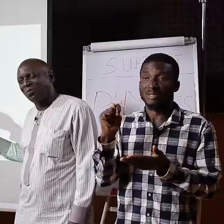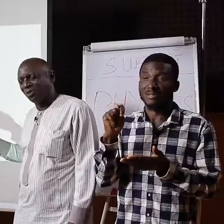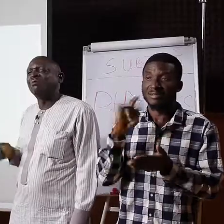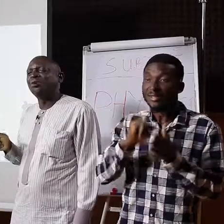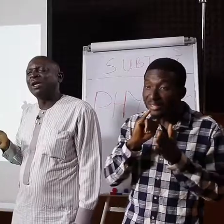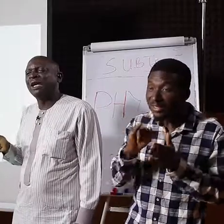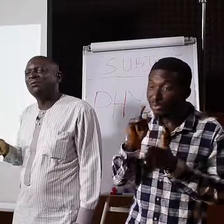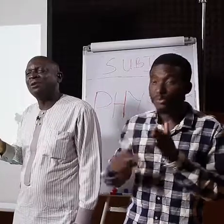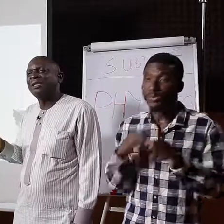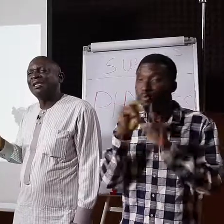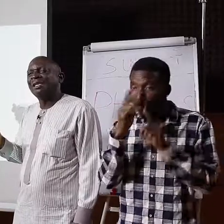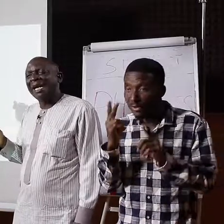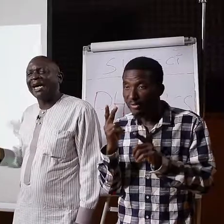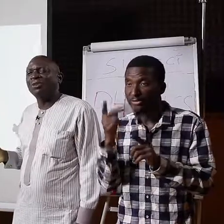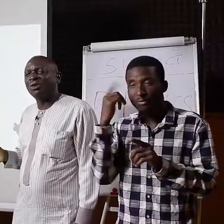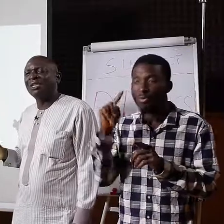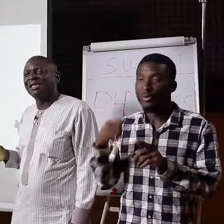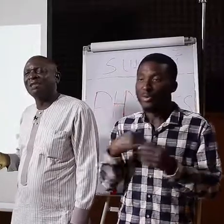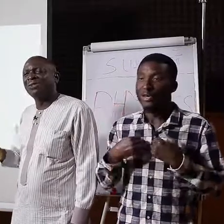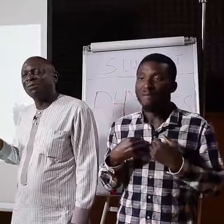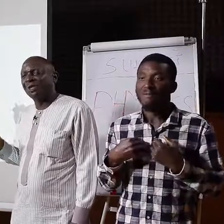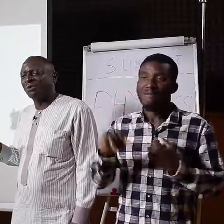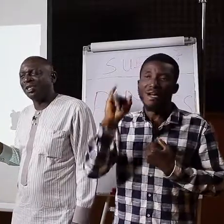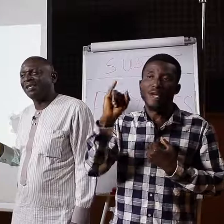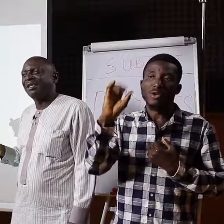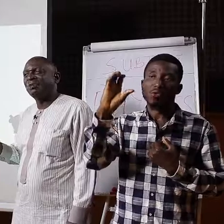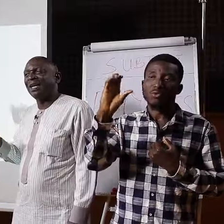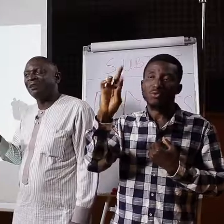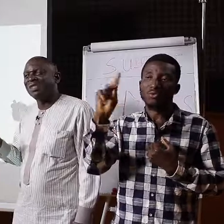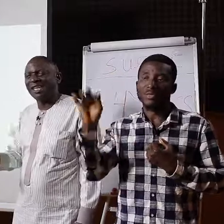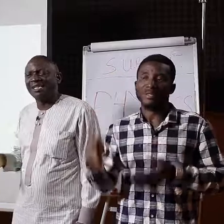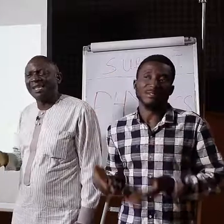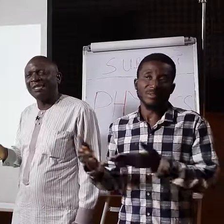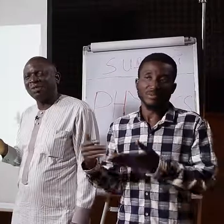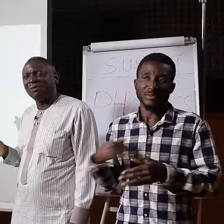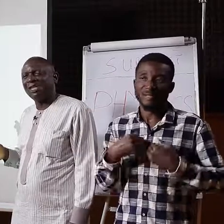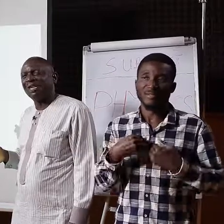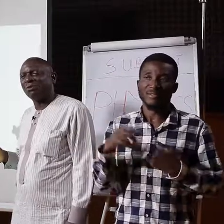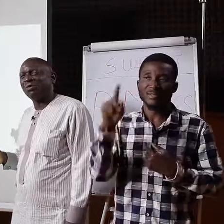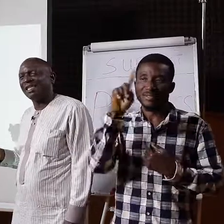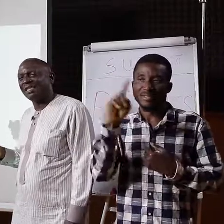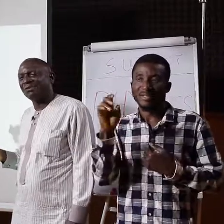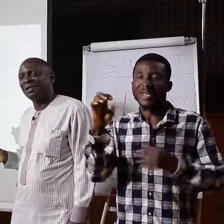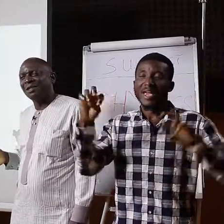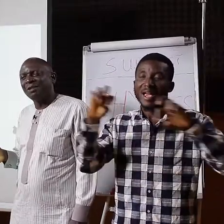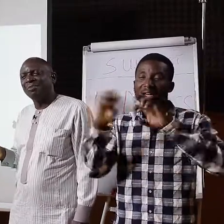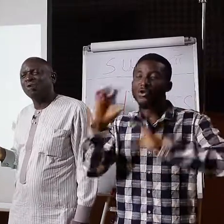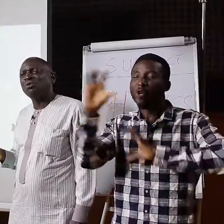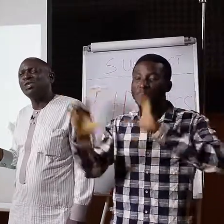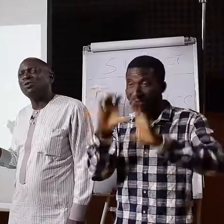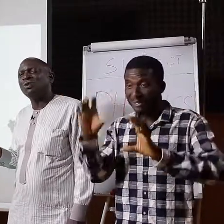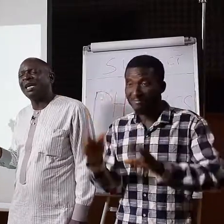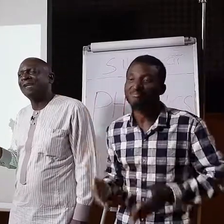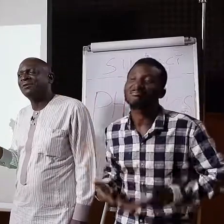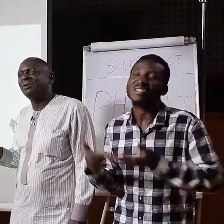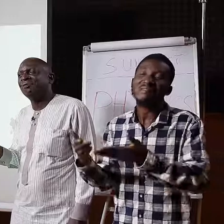we are looking for. But we have I, current is given, okay? We have Z, electrochemical equivalent given, but